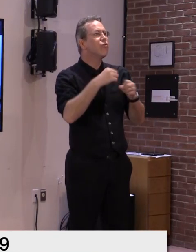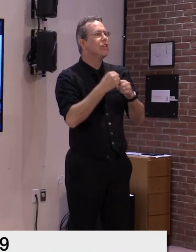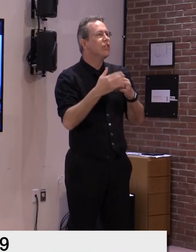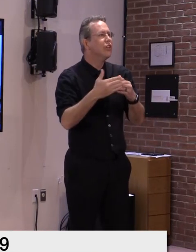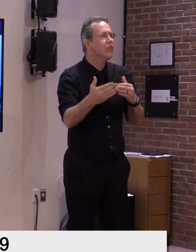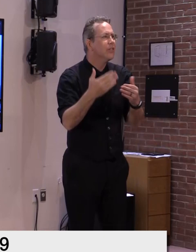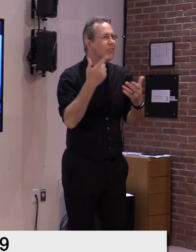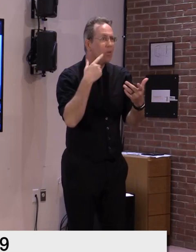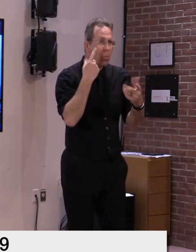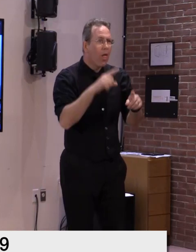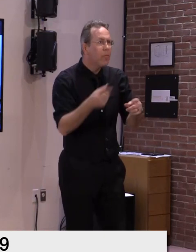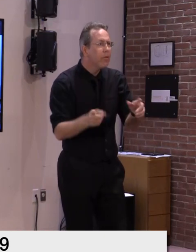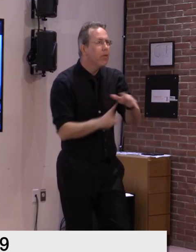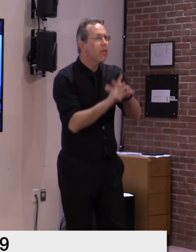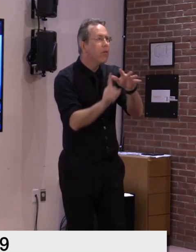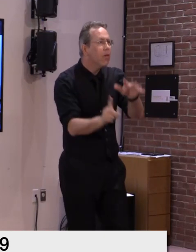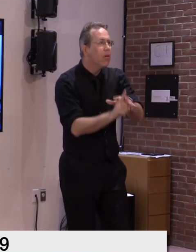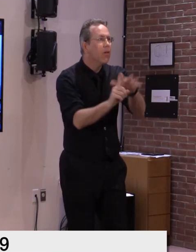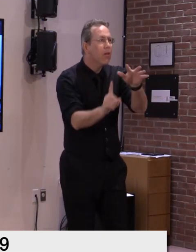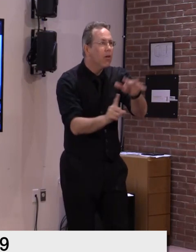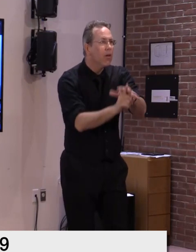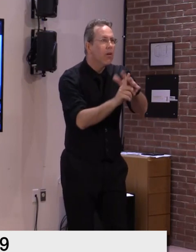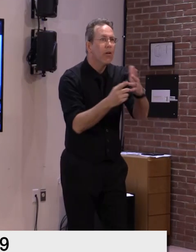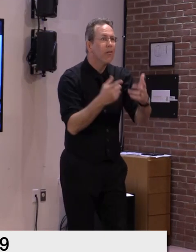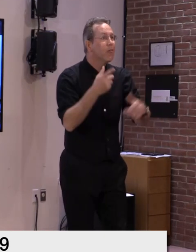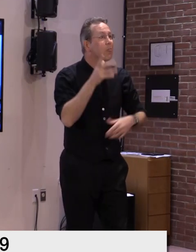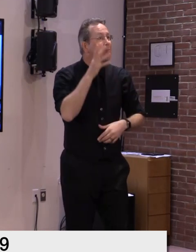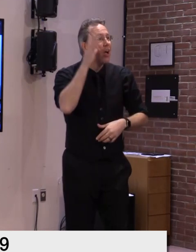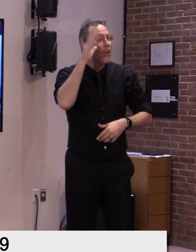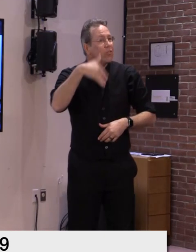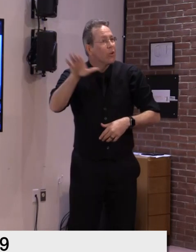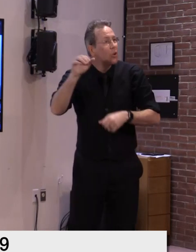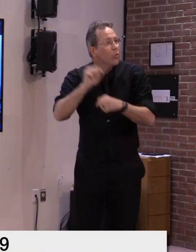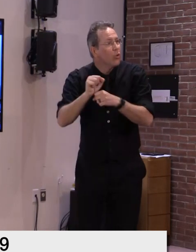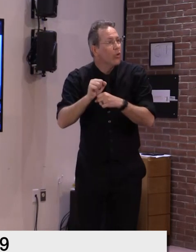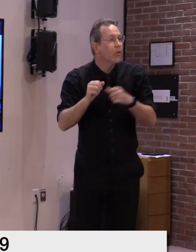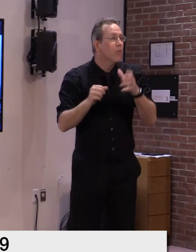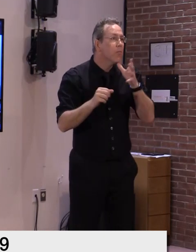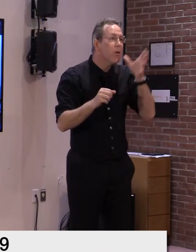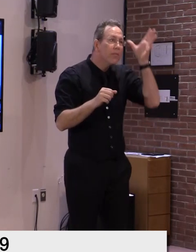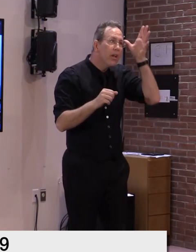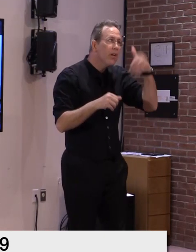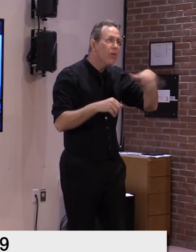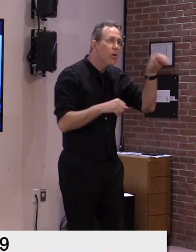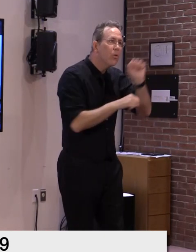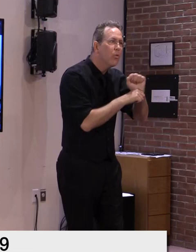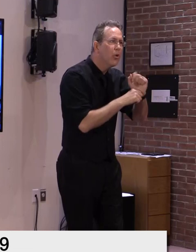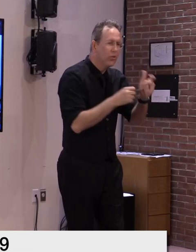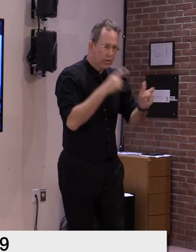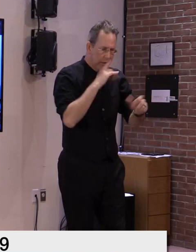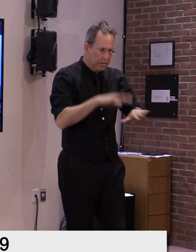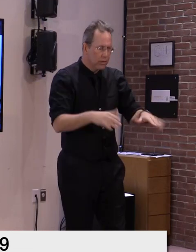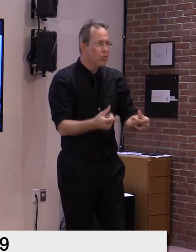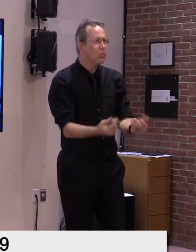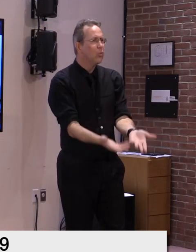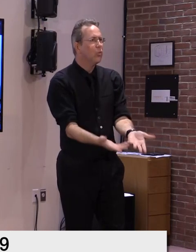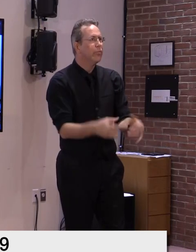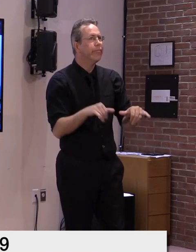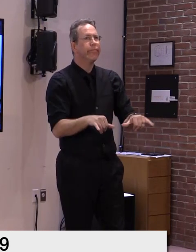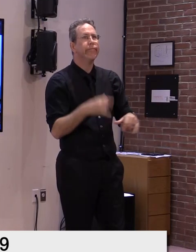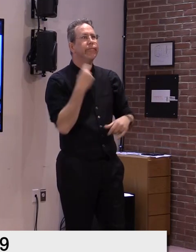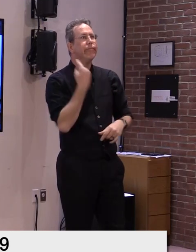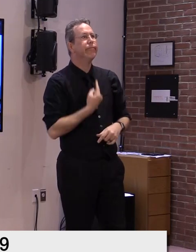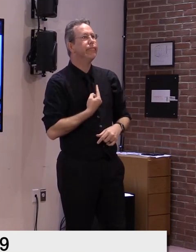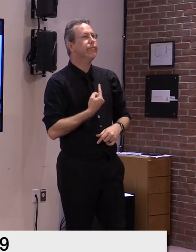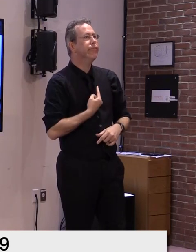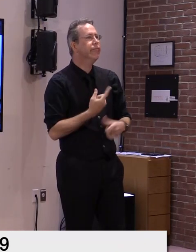goes to work, school ends at 2:30, 3 o'clock. What happens to the kids? And I think there is a growing understanding that we have